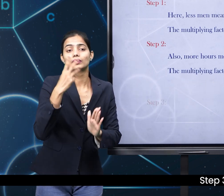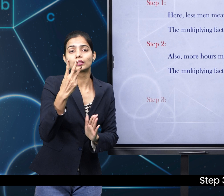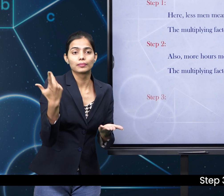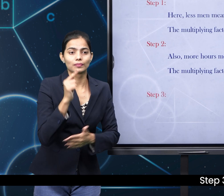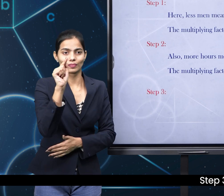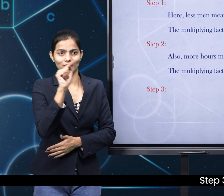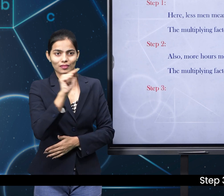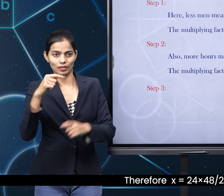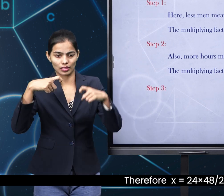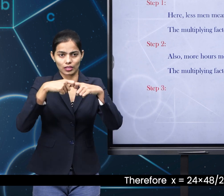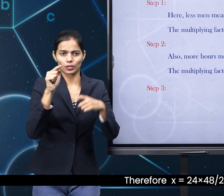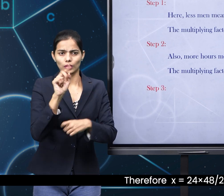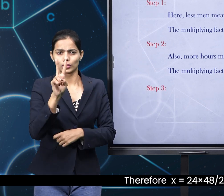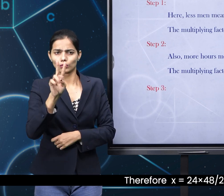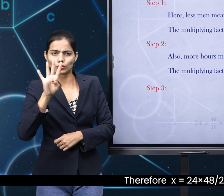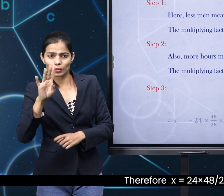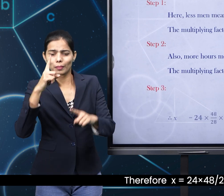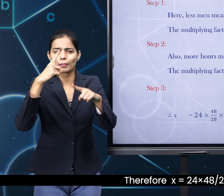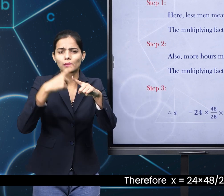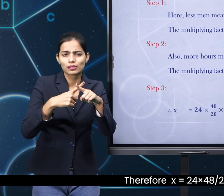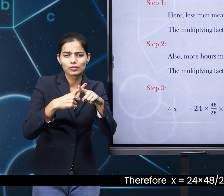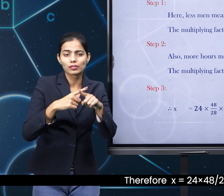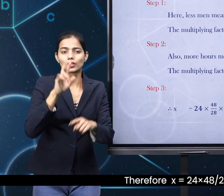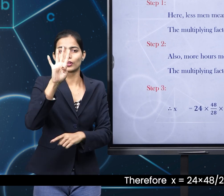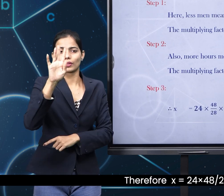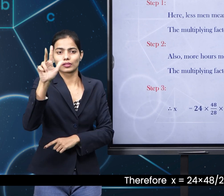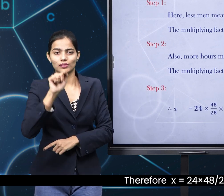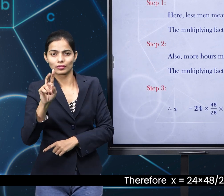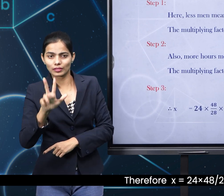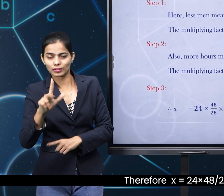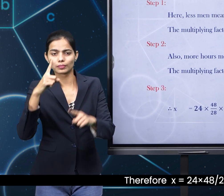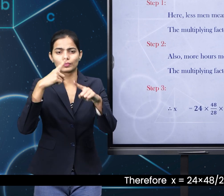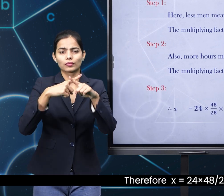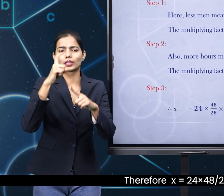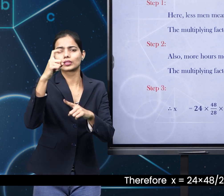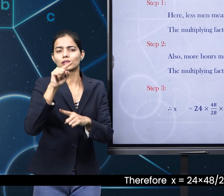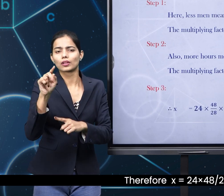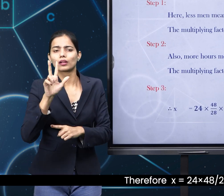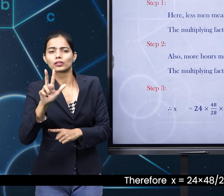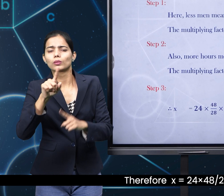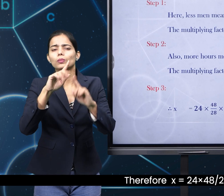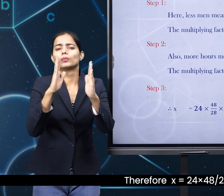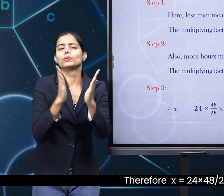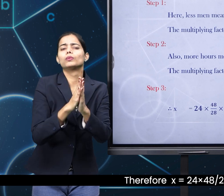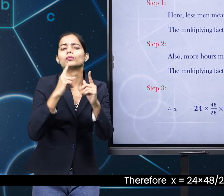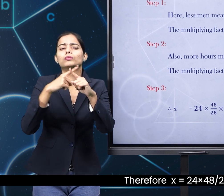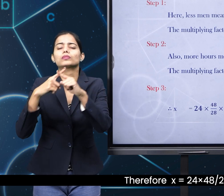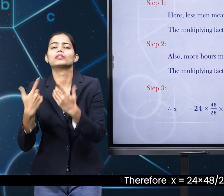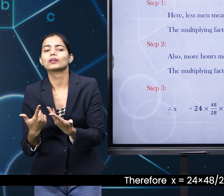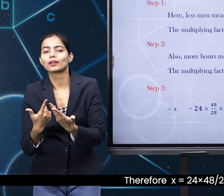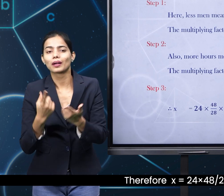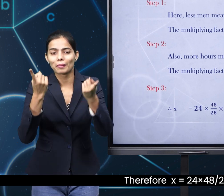Step 3. Therefore, x is equal to 24 into 48 by 28 into 7 by